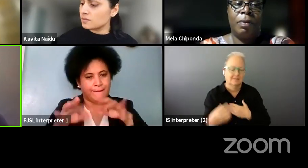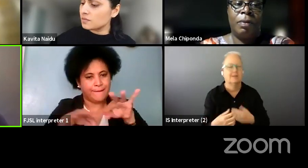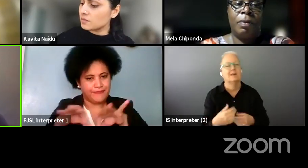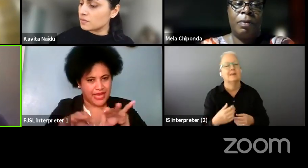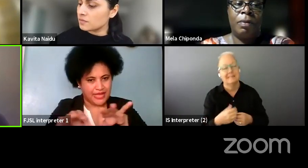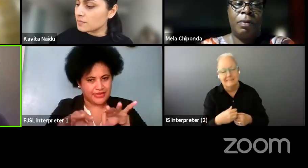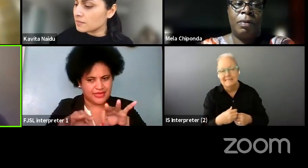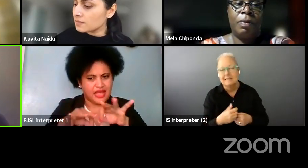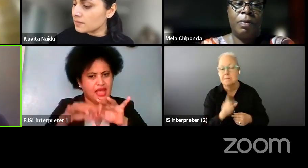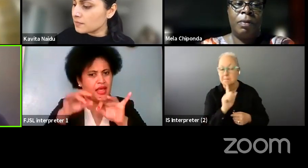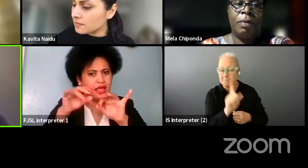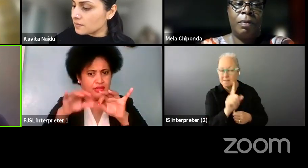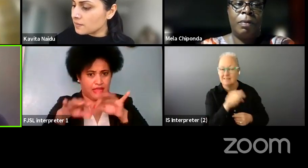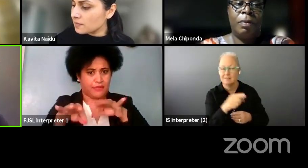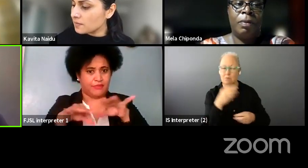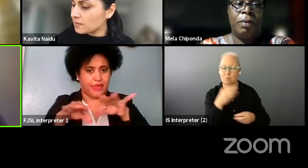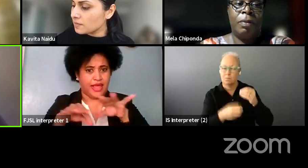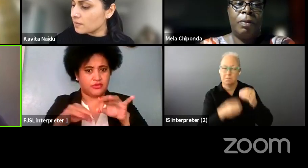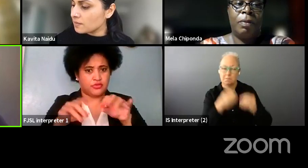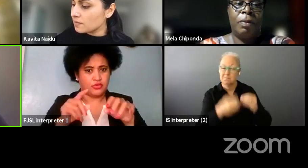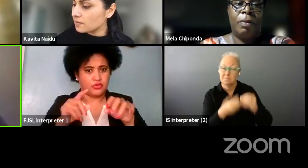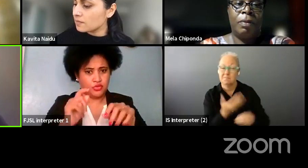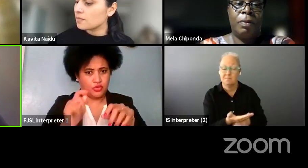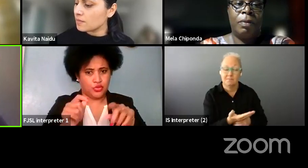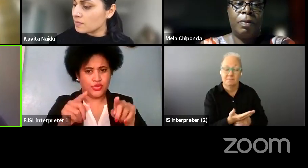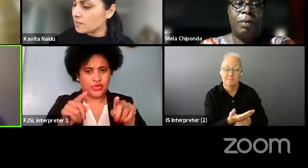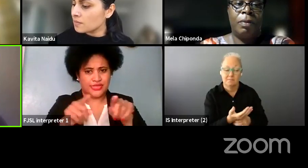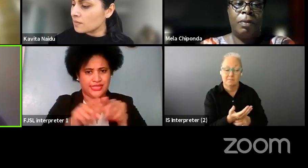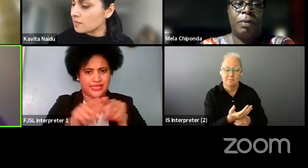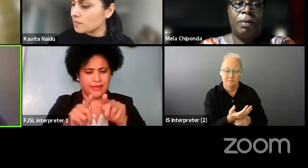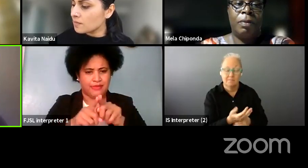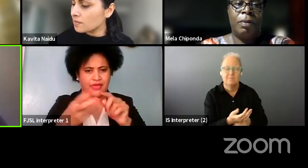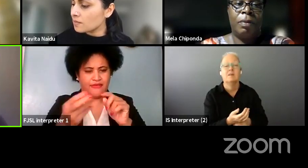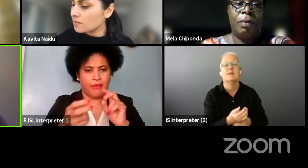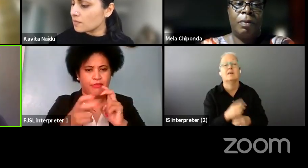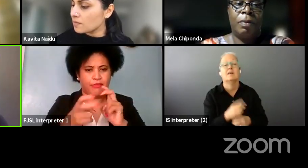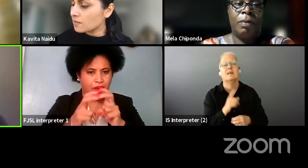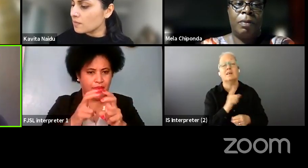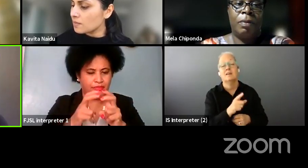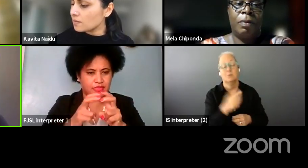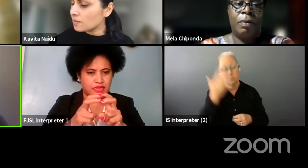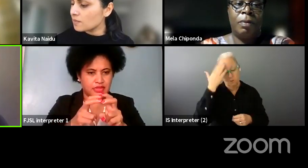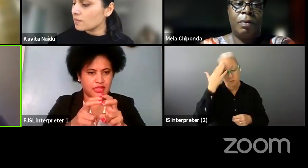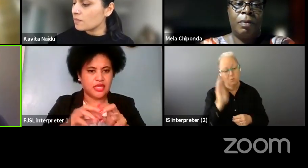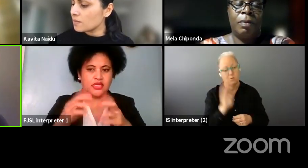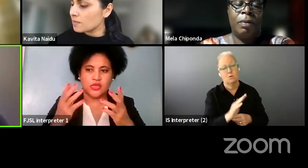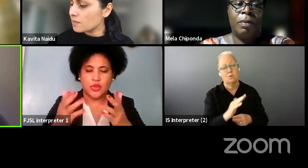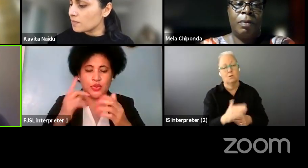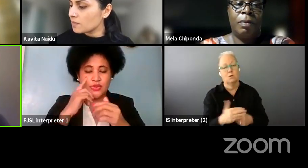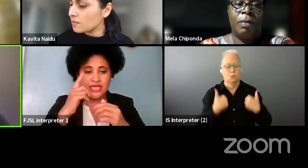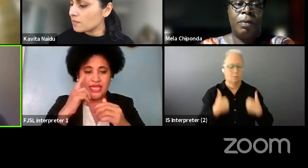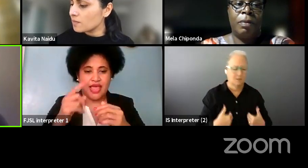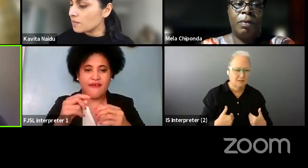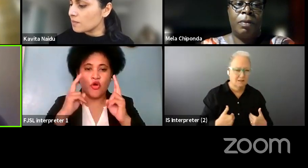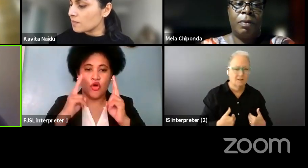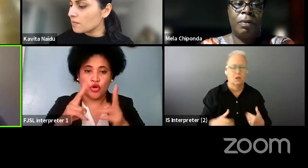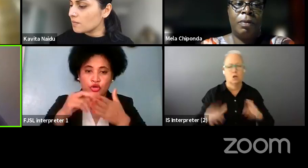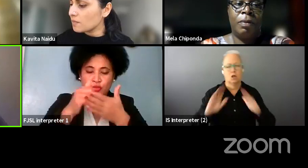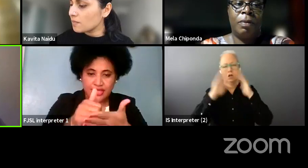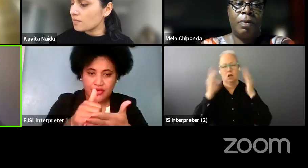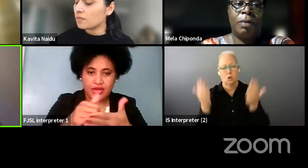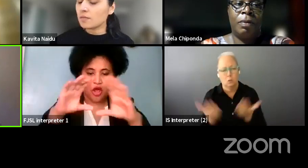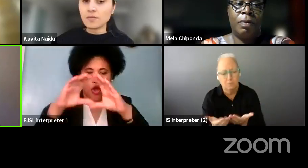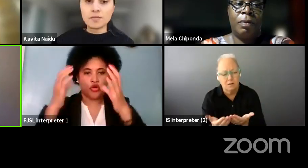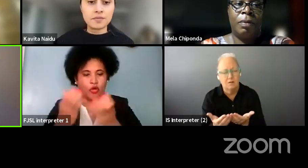problematic, but also especially mean that the language of humanitarianism, global development, even equality and